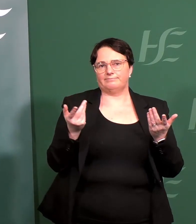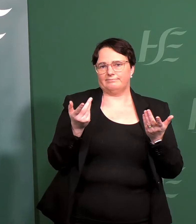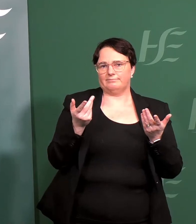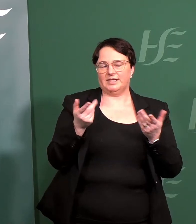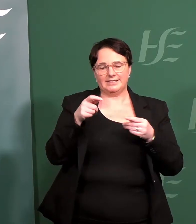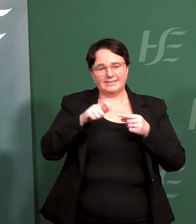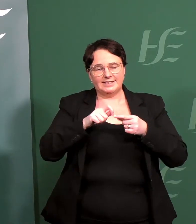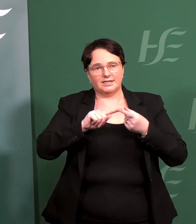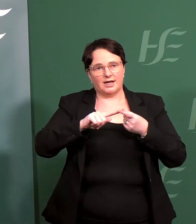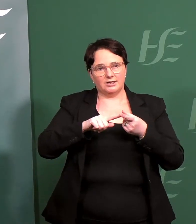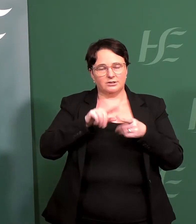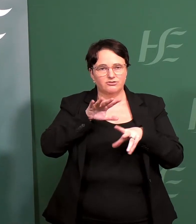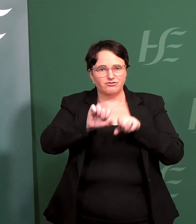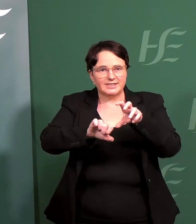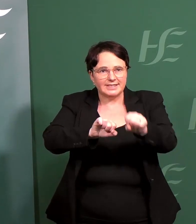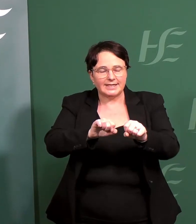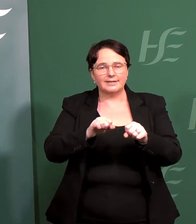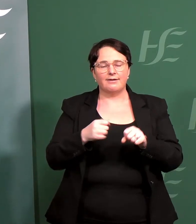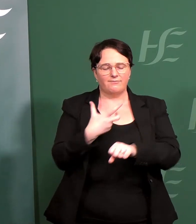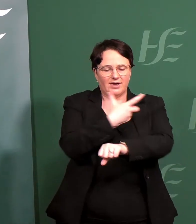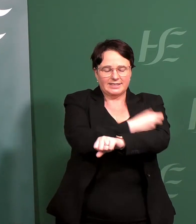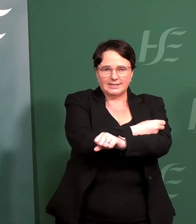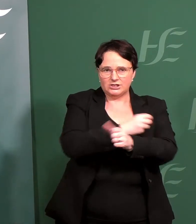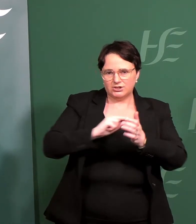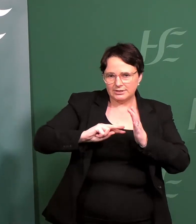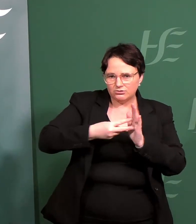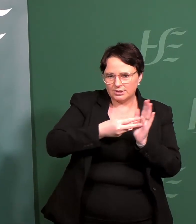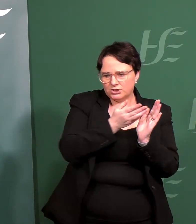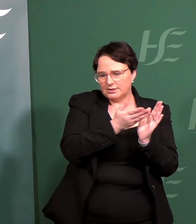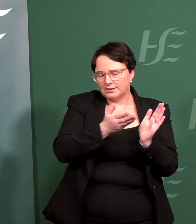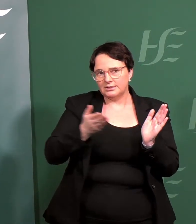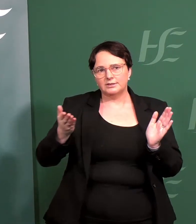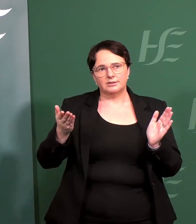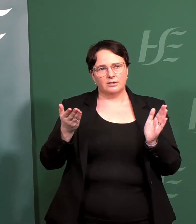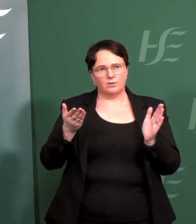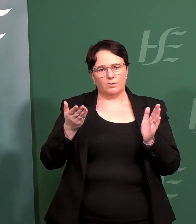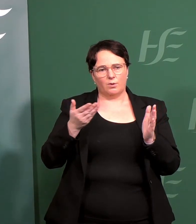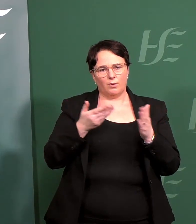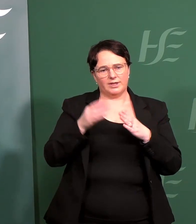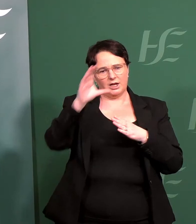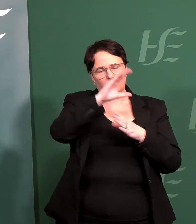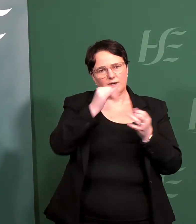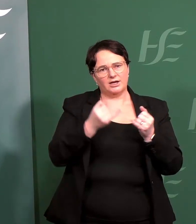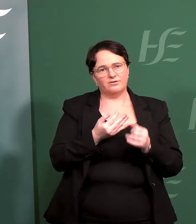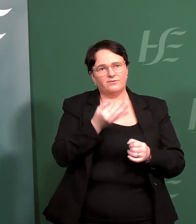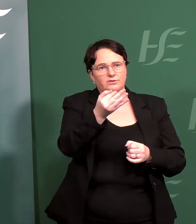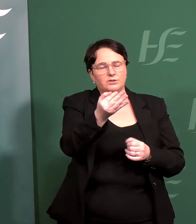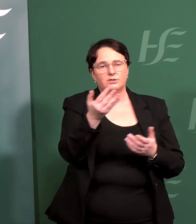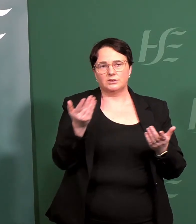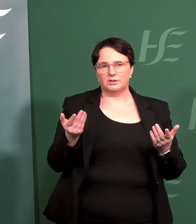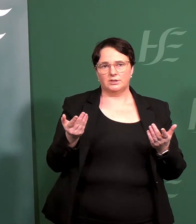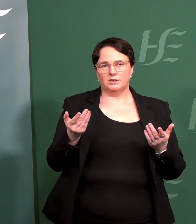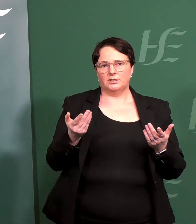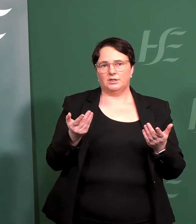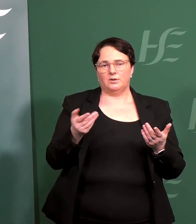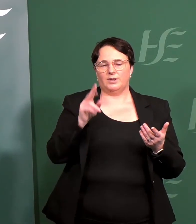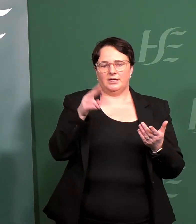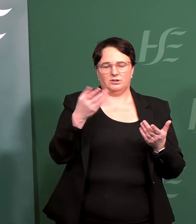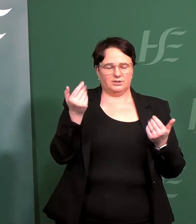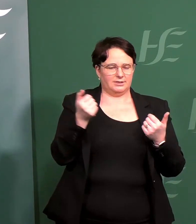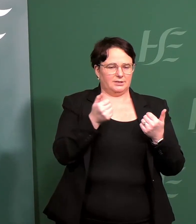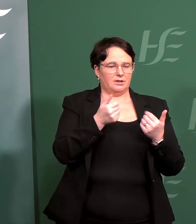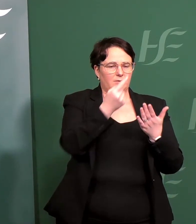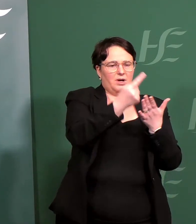and vaccination strategies all across? We can't devise these divorced from